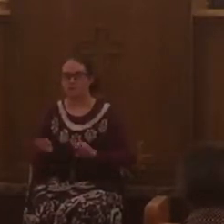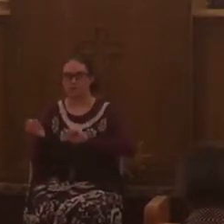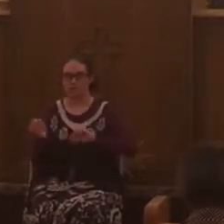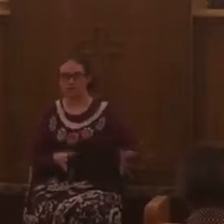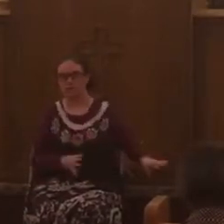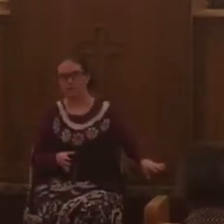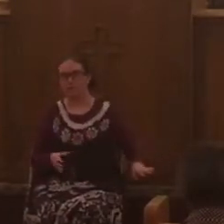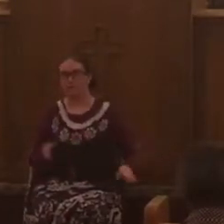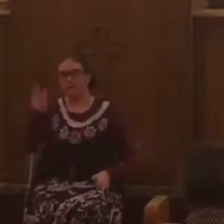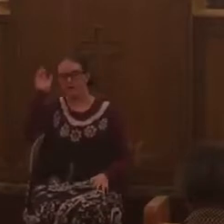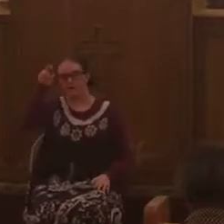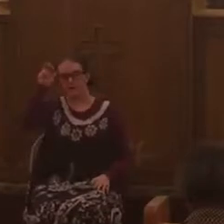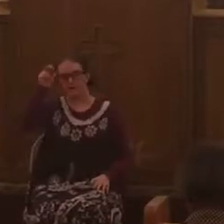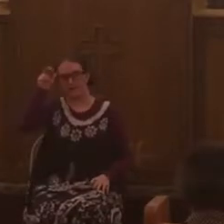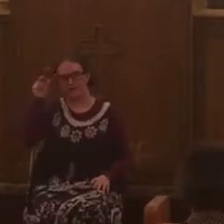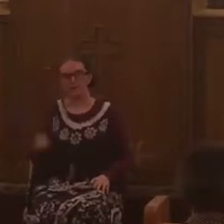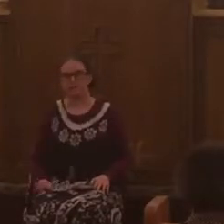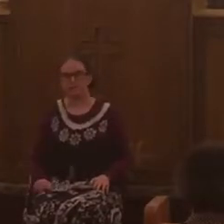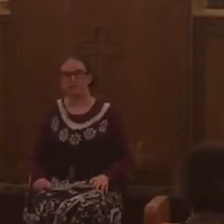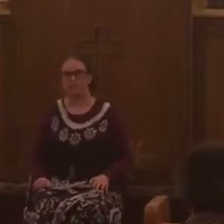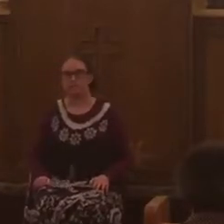life and in yours. Hallelujah.